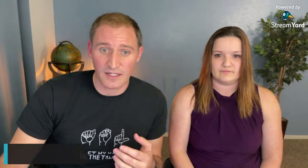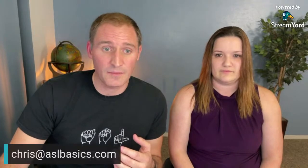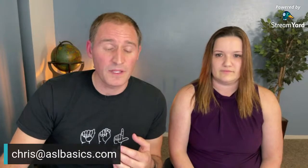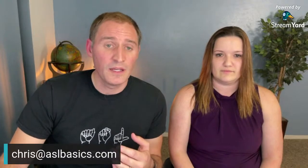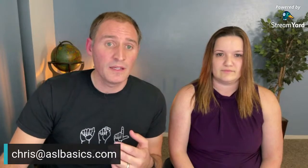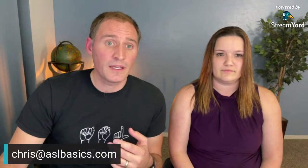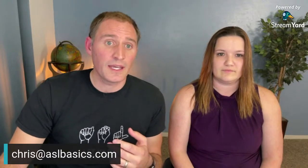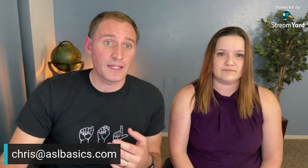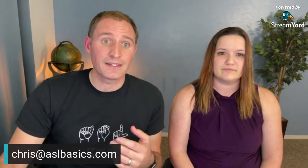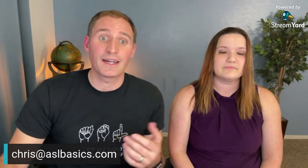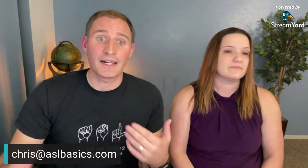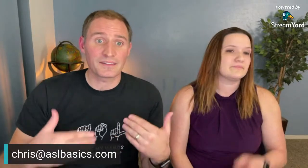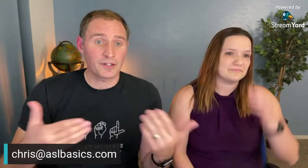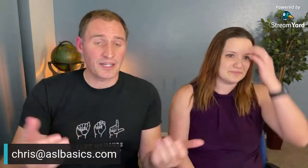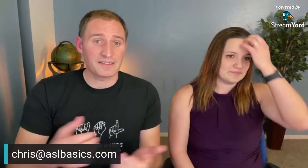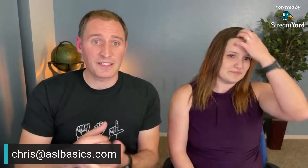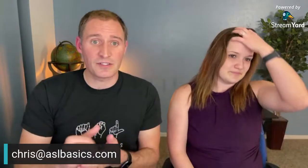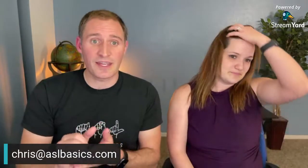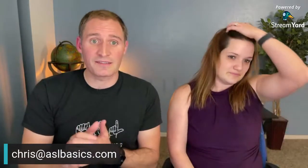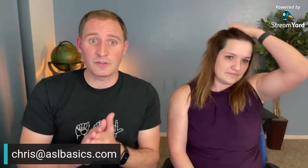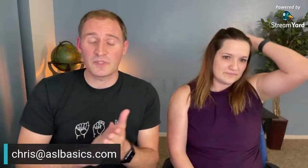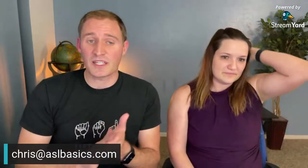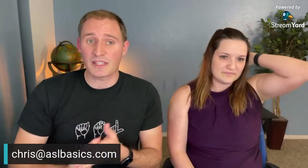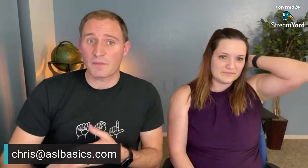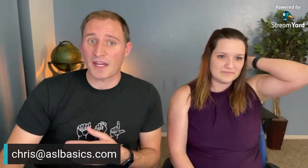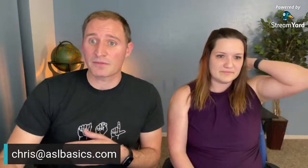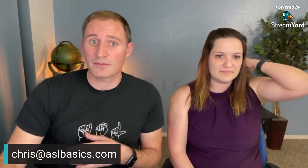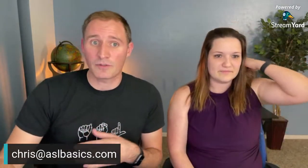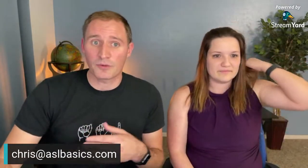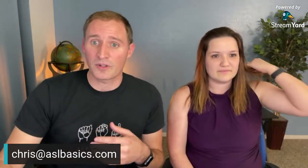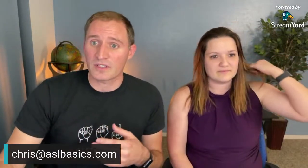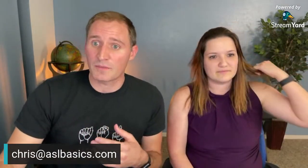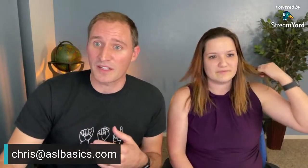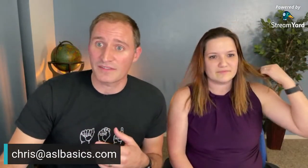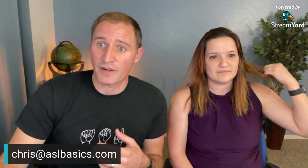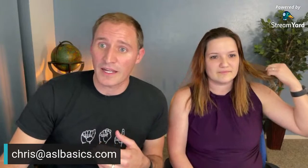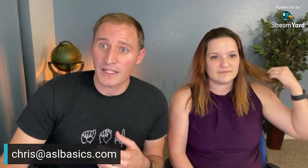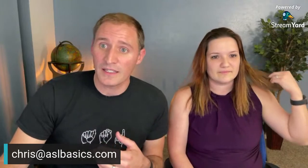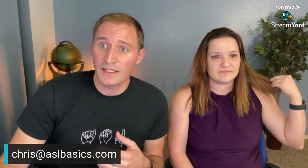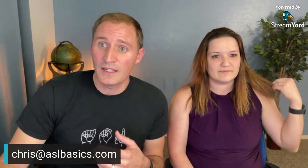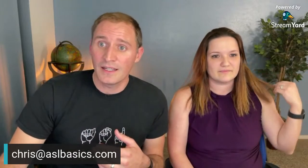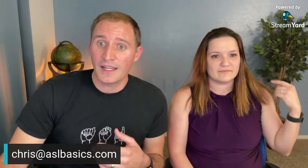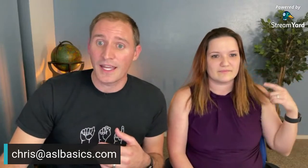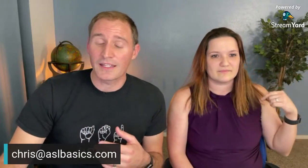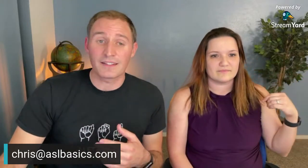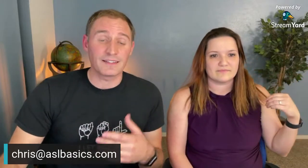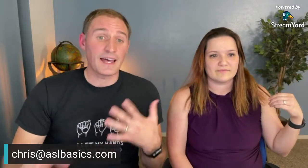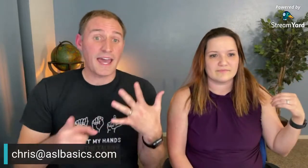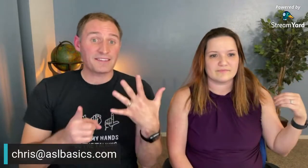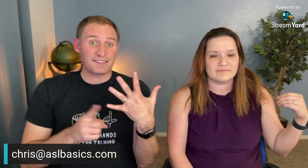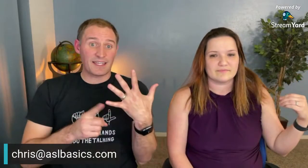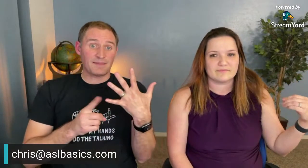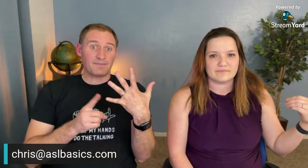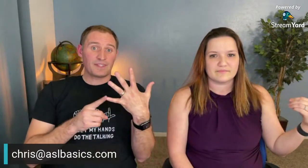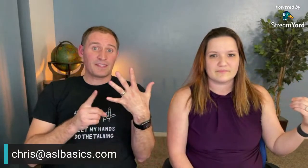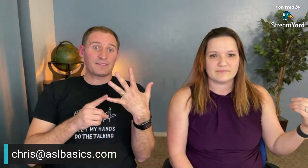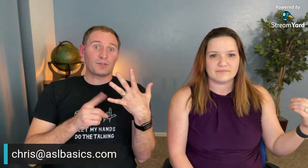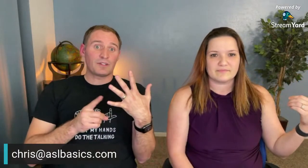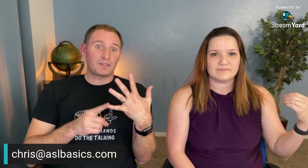chris@aslbasics.com, and I'll go ahead and send you that Zoom link and the password for our workshop next Friday. And the last name is going to